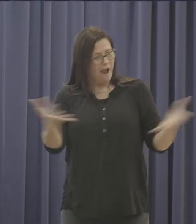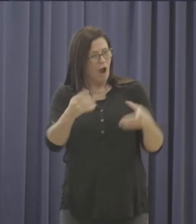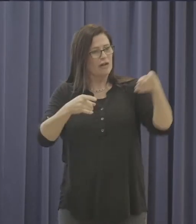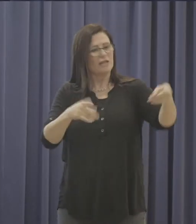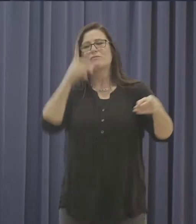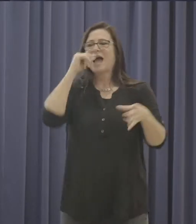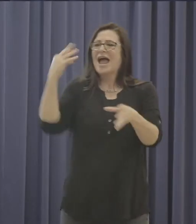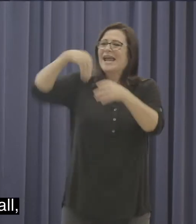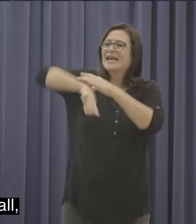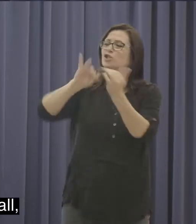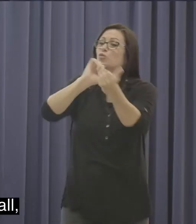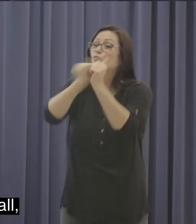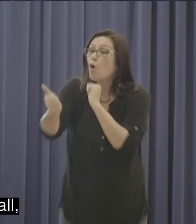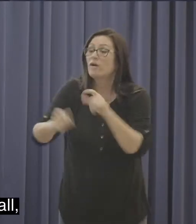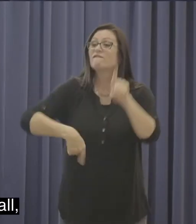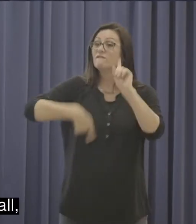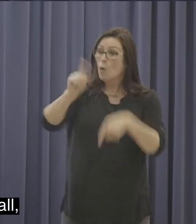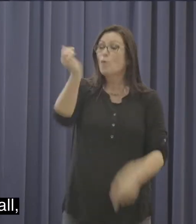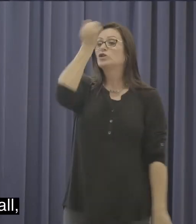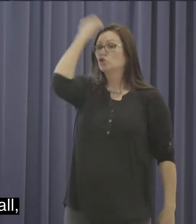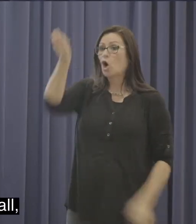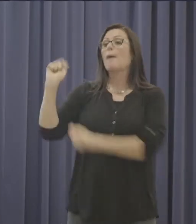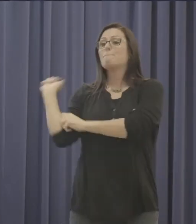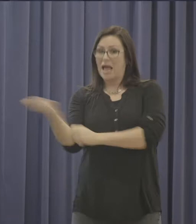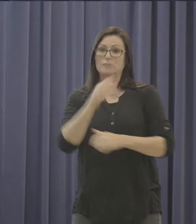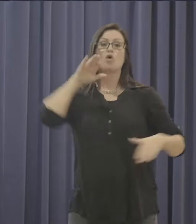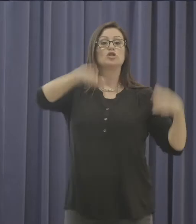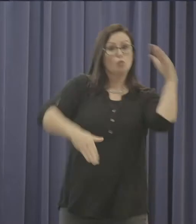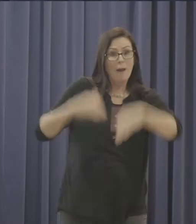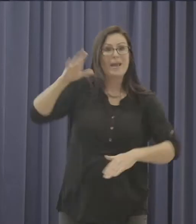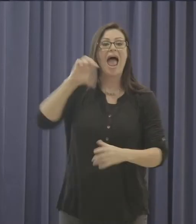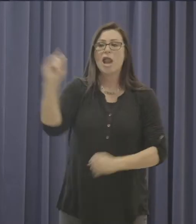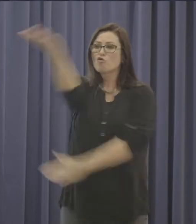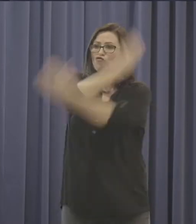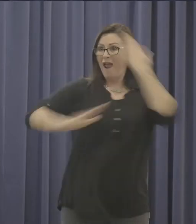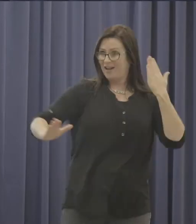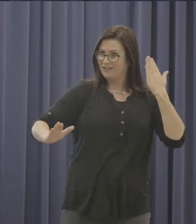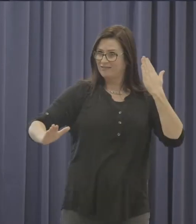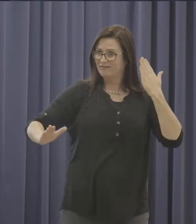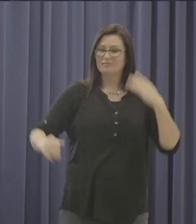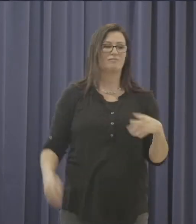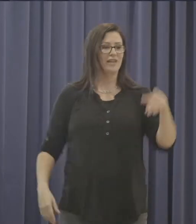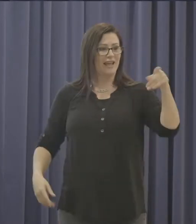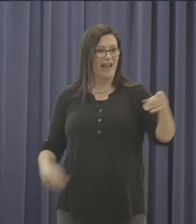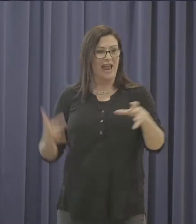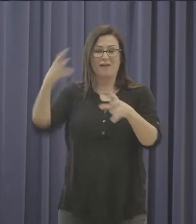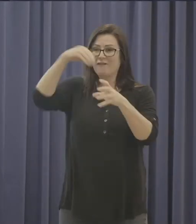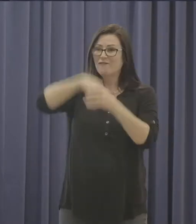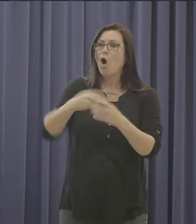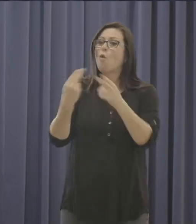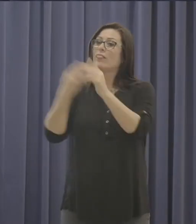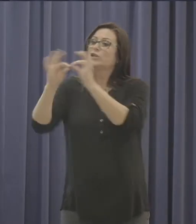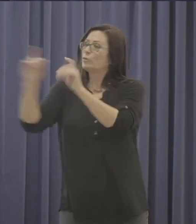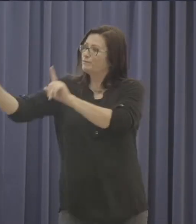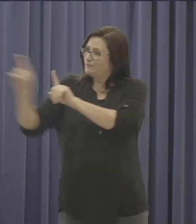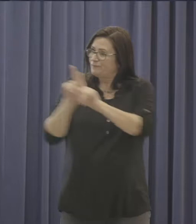in community sports, for example, football, soccer, baseball, swimming and karate. He participates here through the support